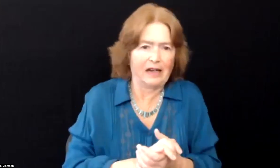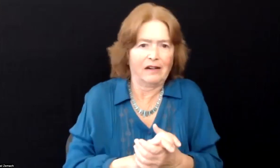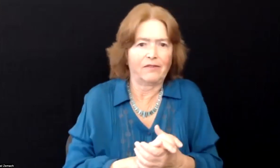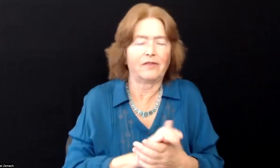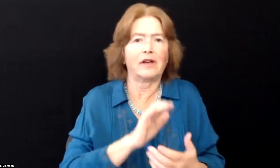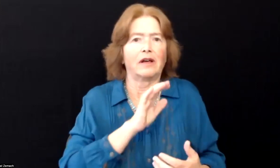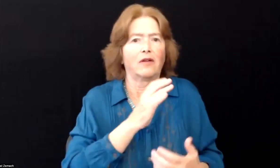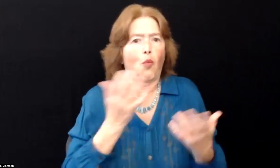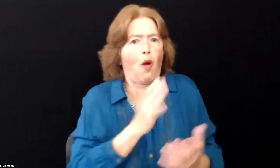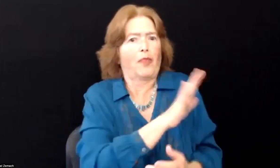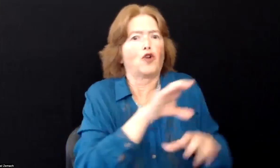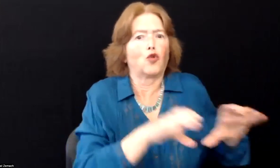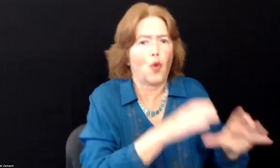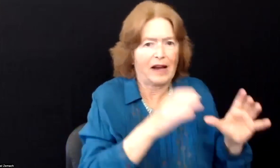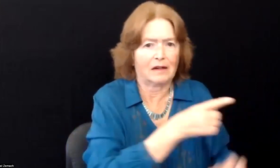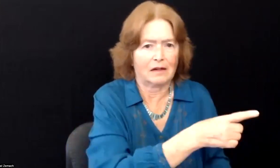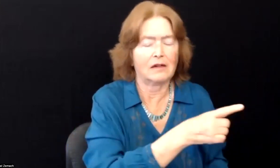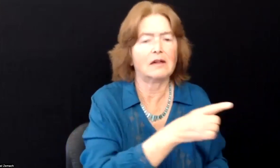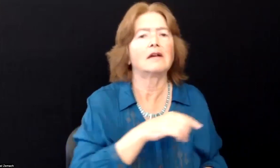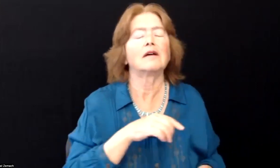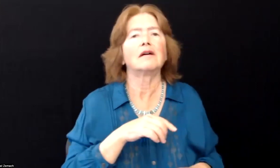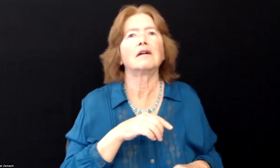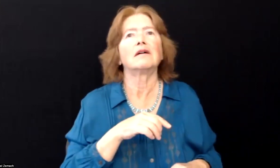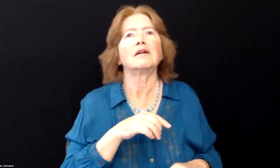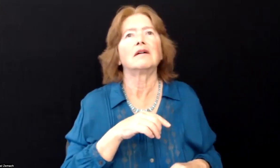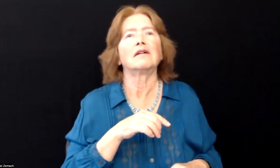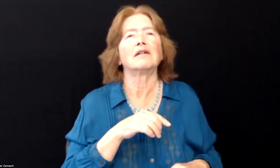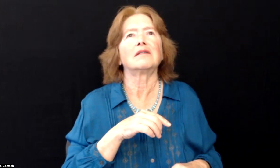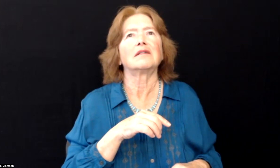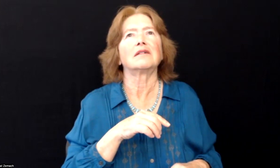really believe that what they're doing is best.